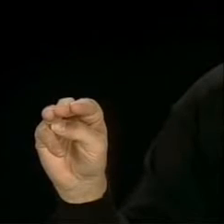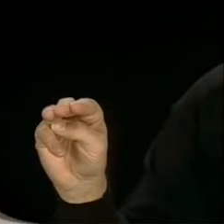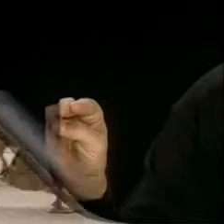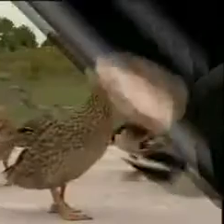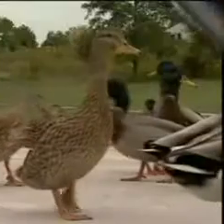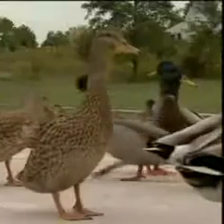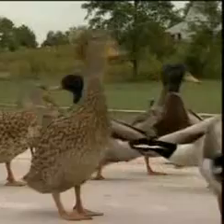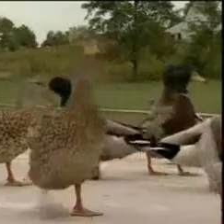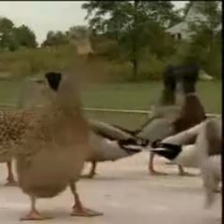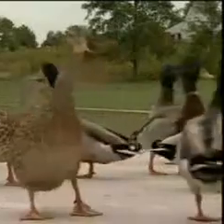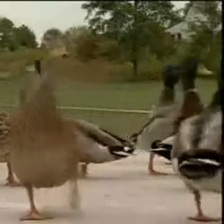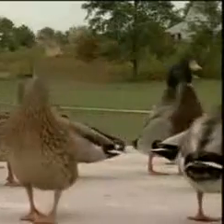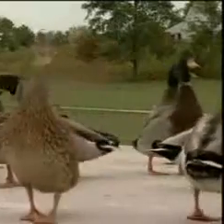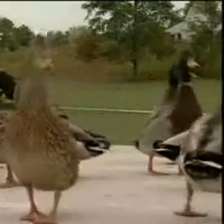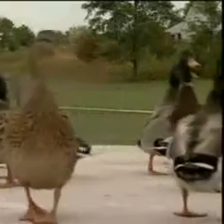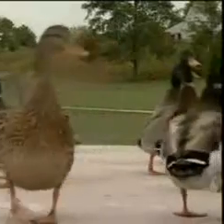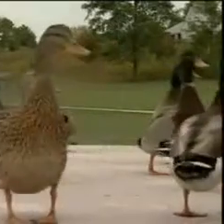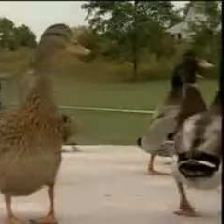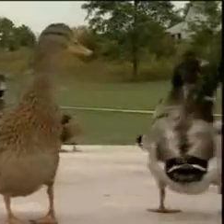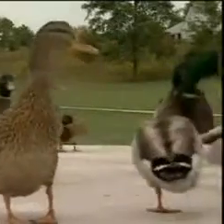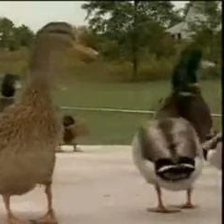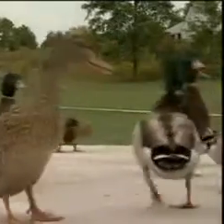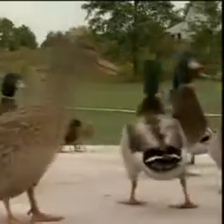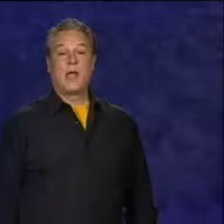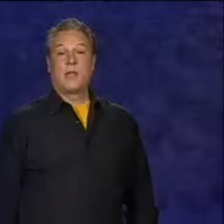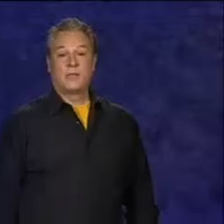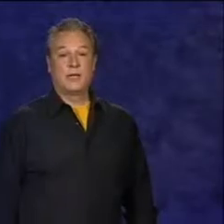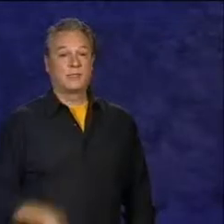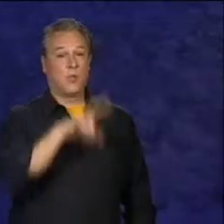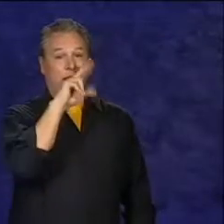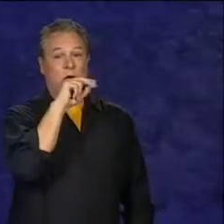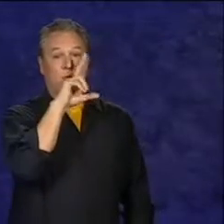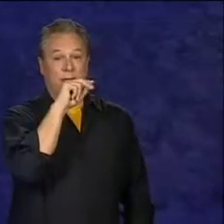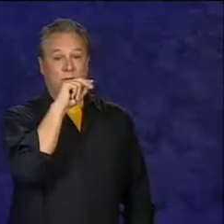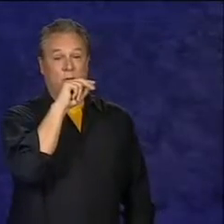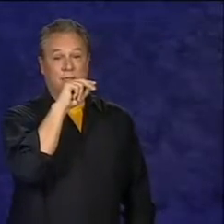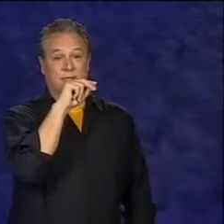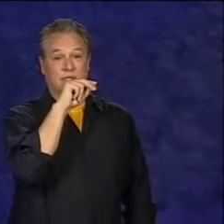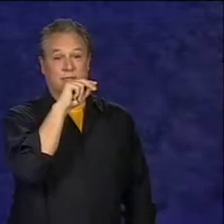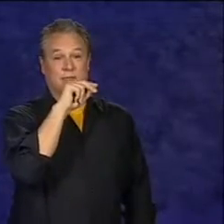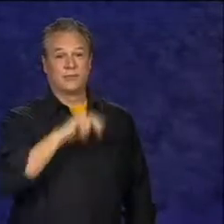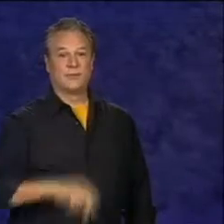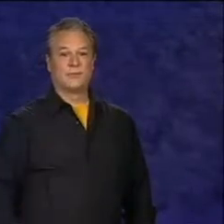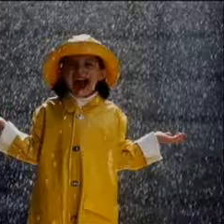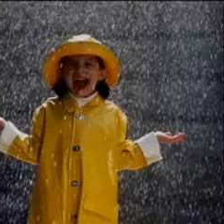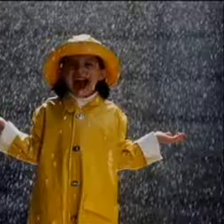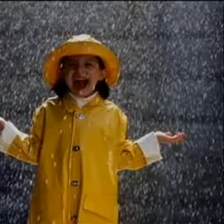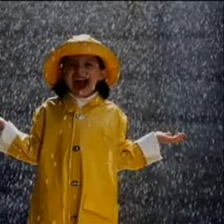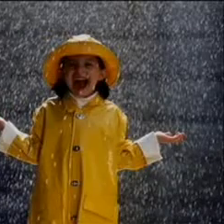In Lesson 7, we showed you again that many signs for things are just a part of the visual picture they represent. But this